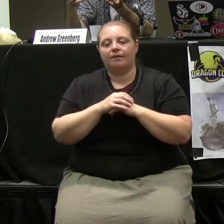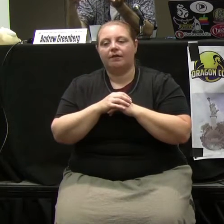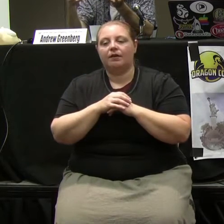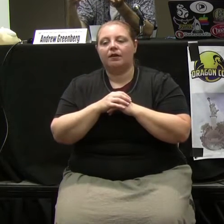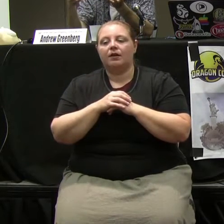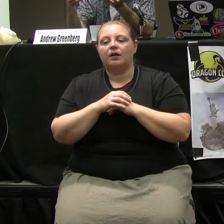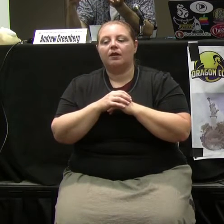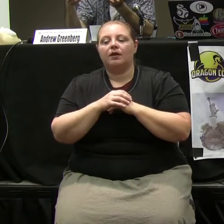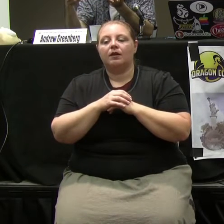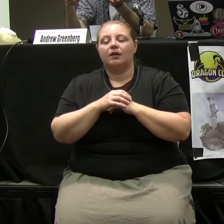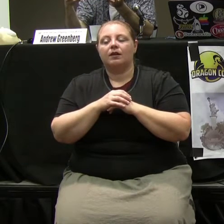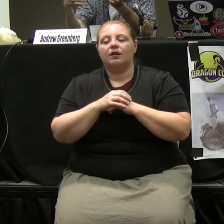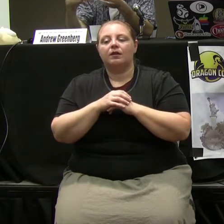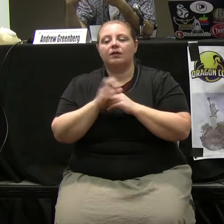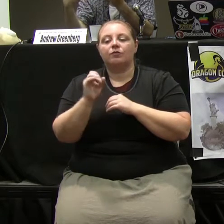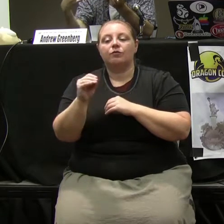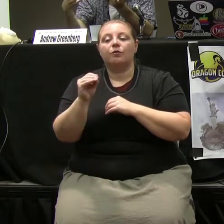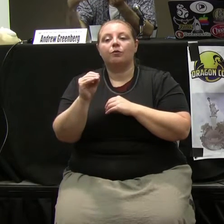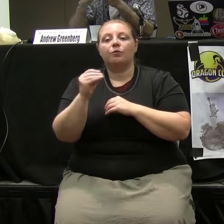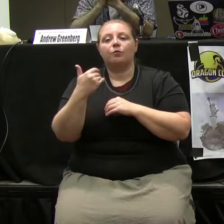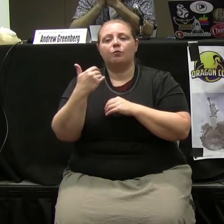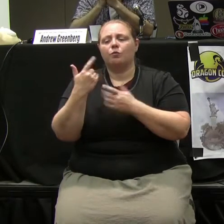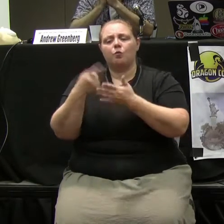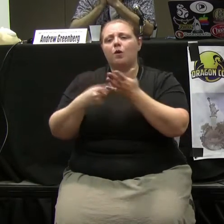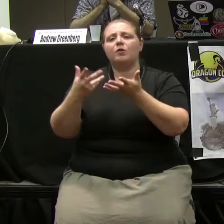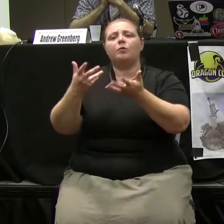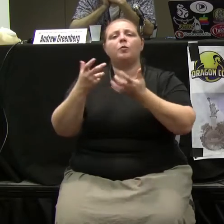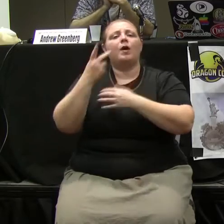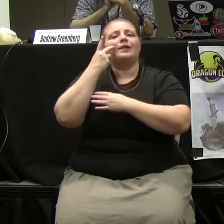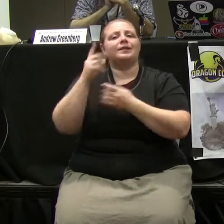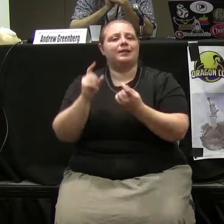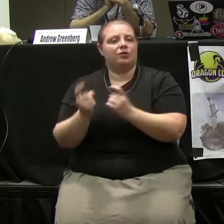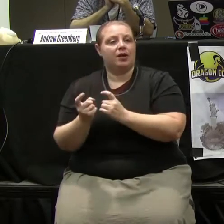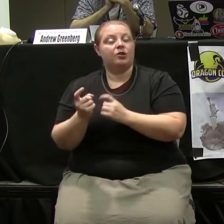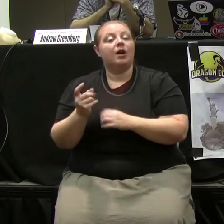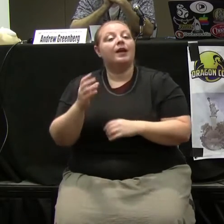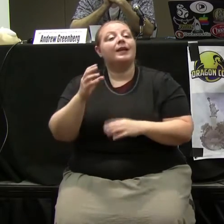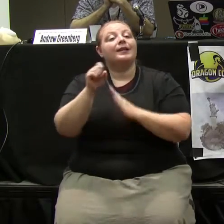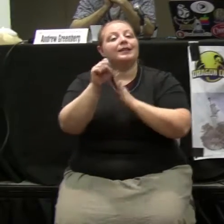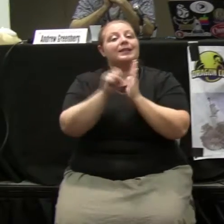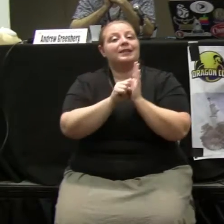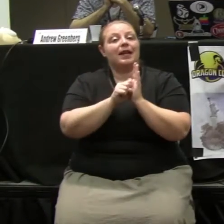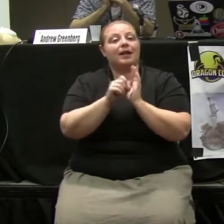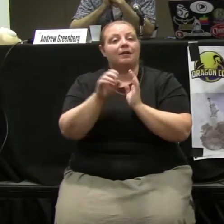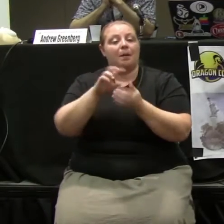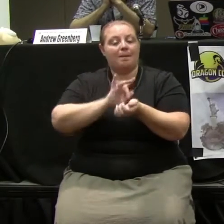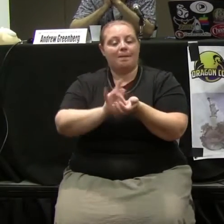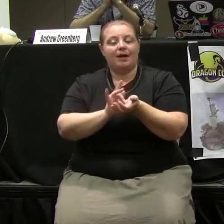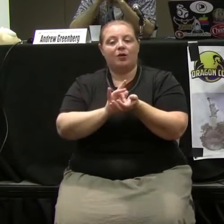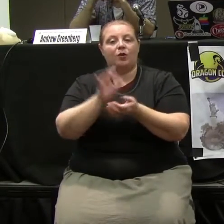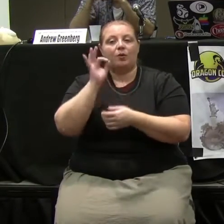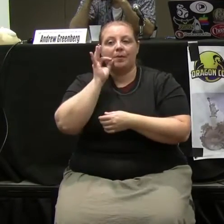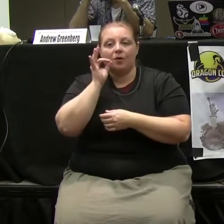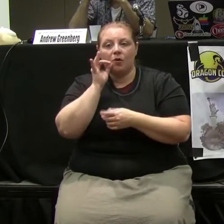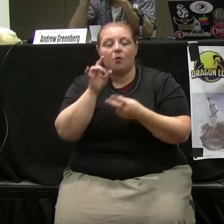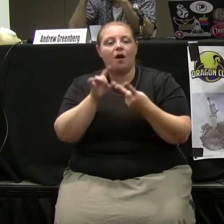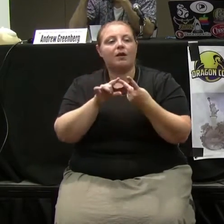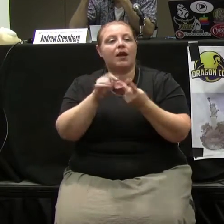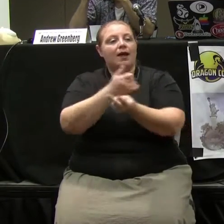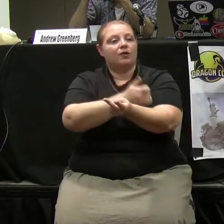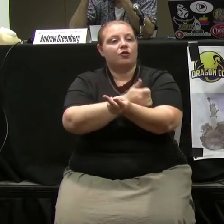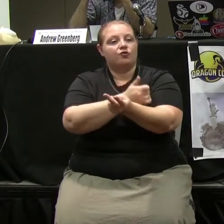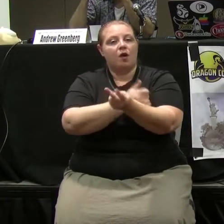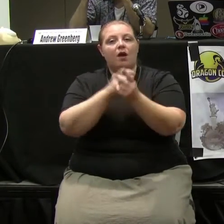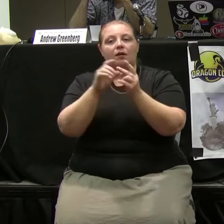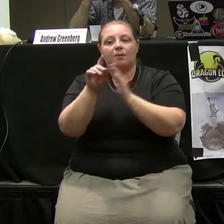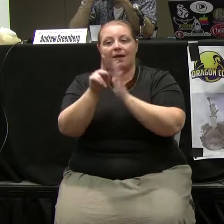activists specifically, come up with what do we want to see change in the state. Medical marijuana and sane drug policy have been the big